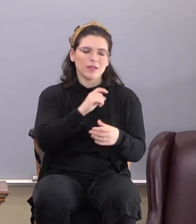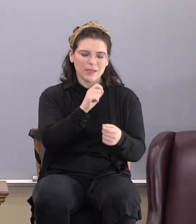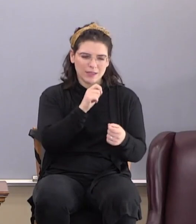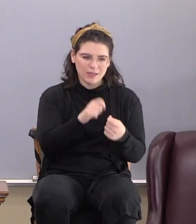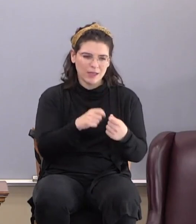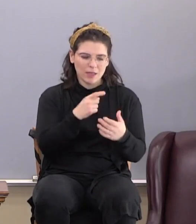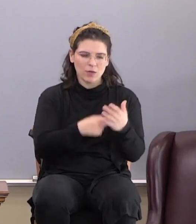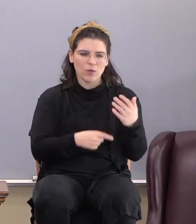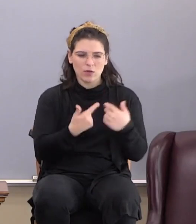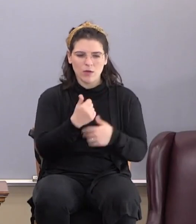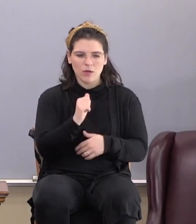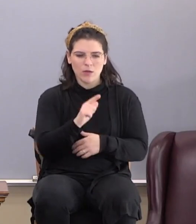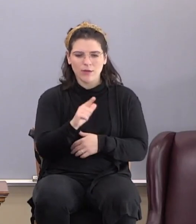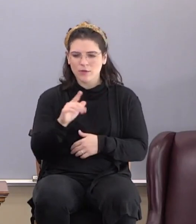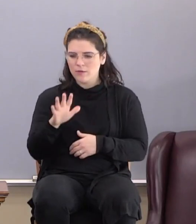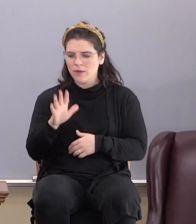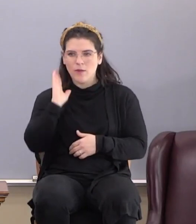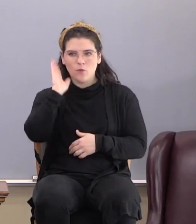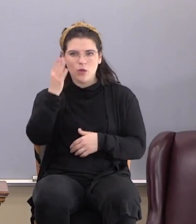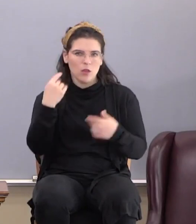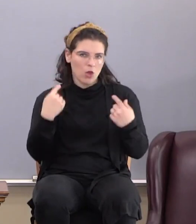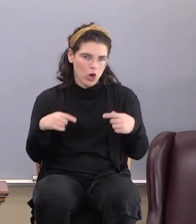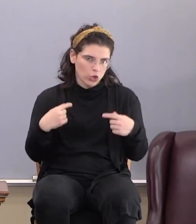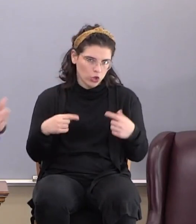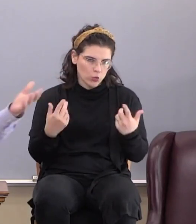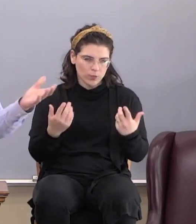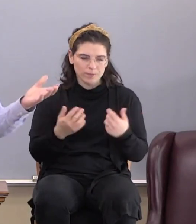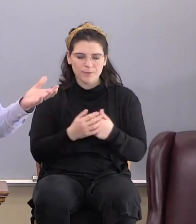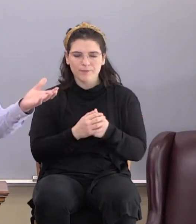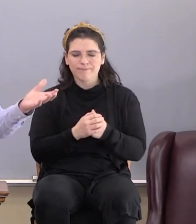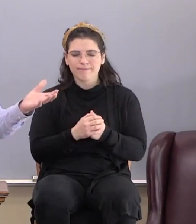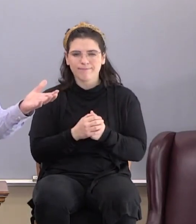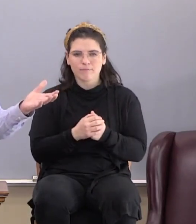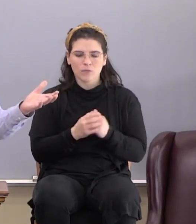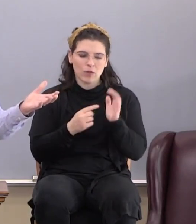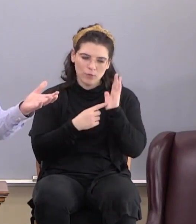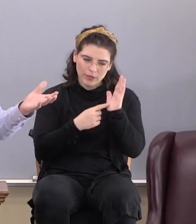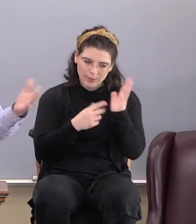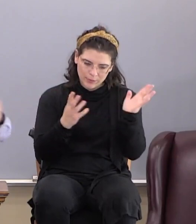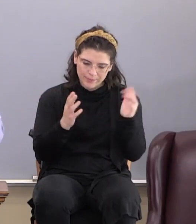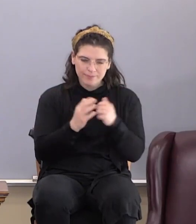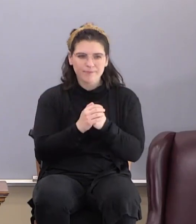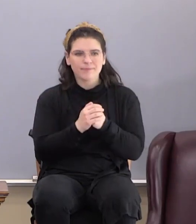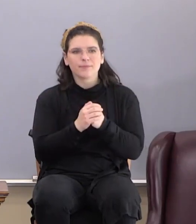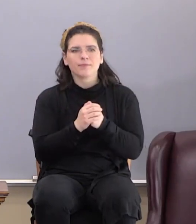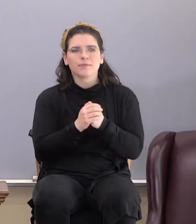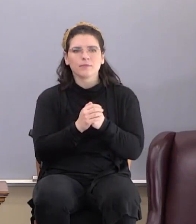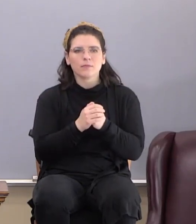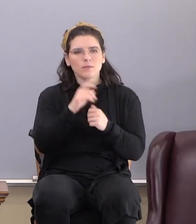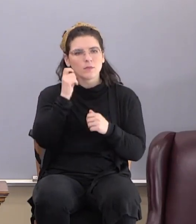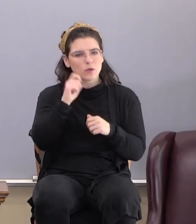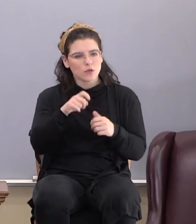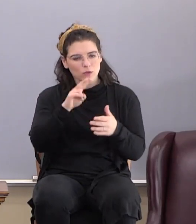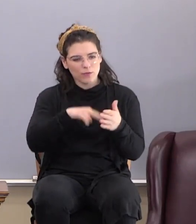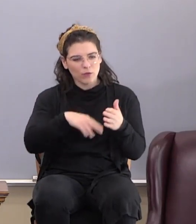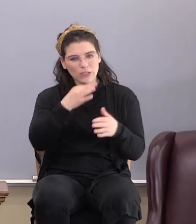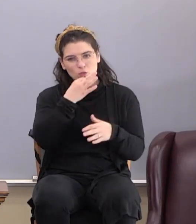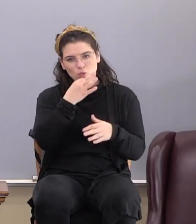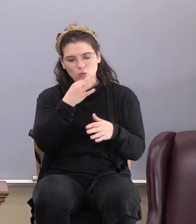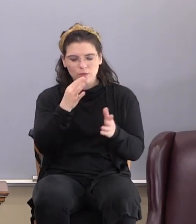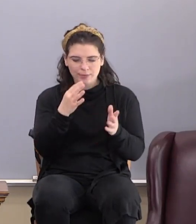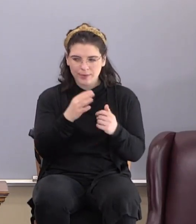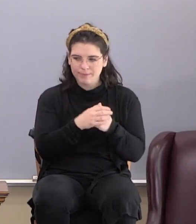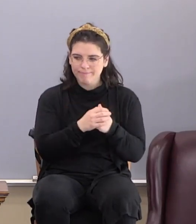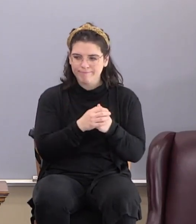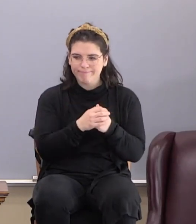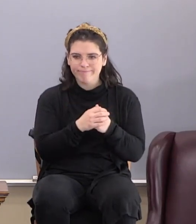chapter 5 is going to argue here, okay? For example, we should have read a little bit sooner, but